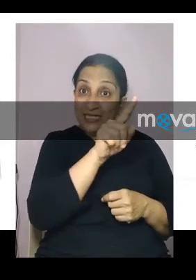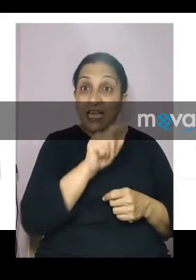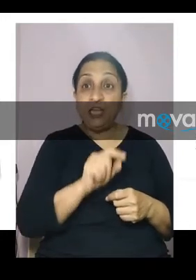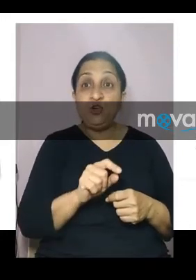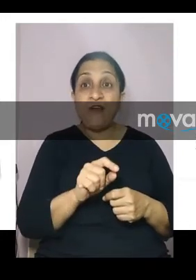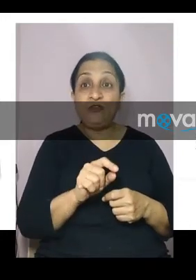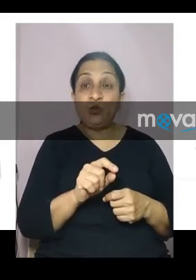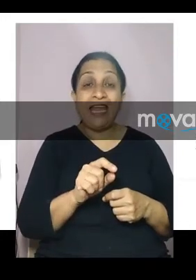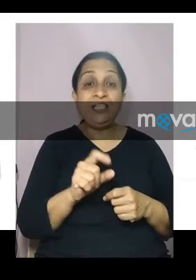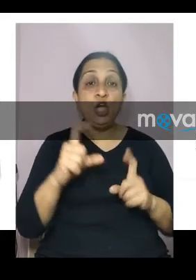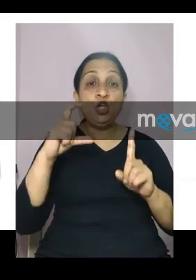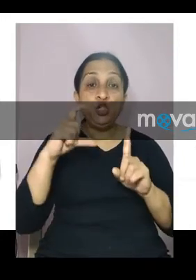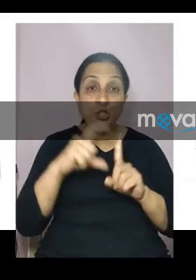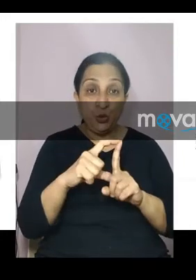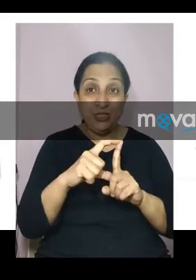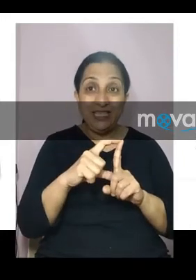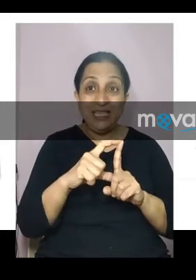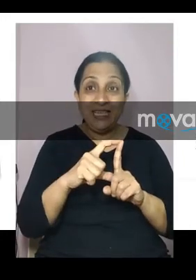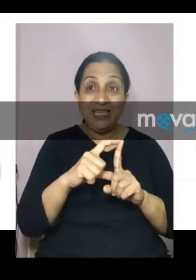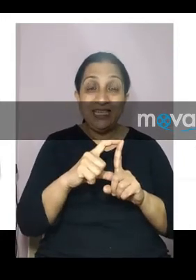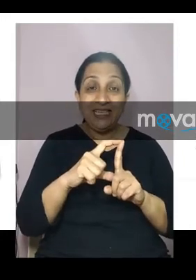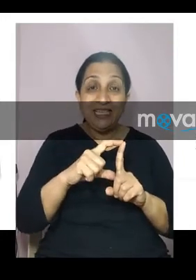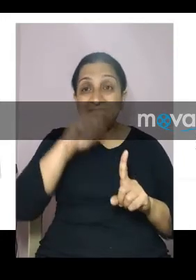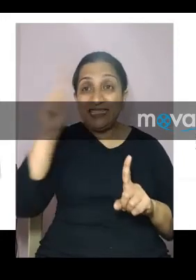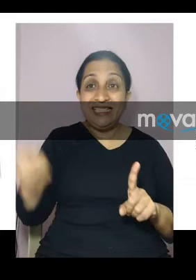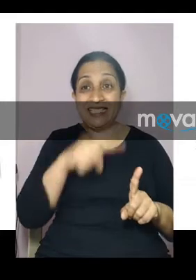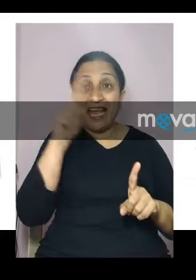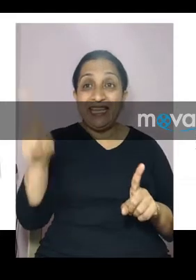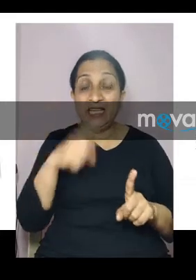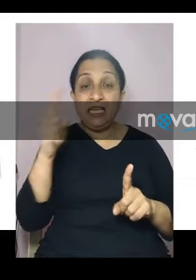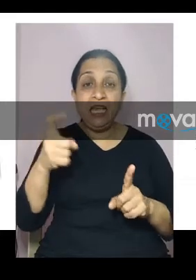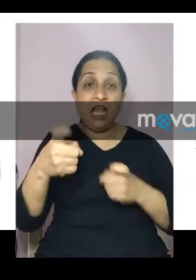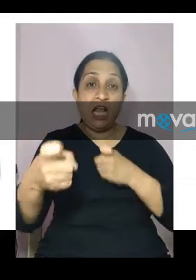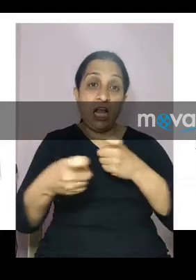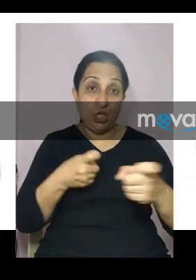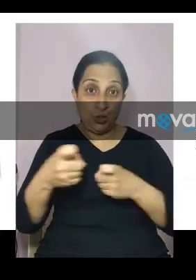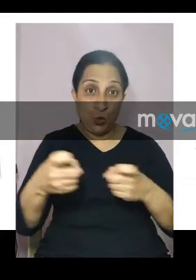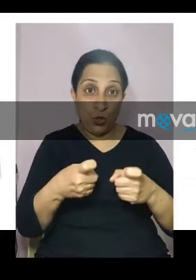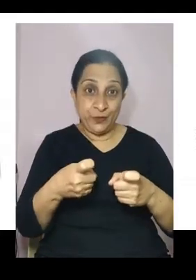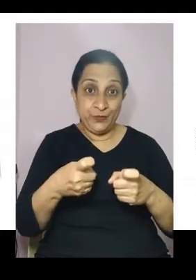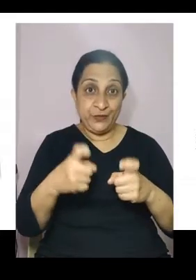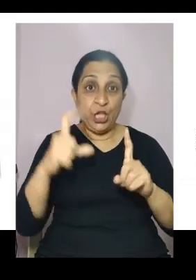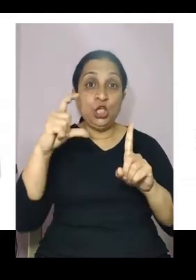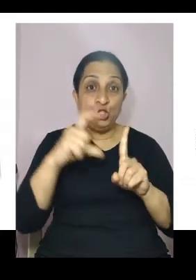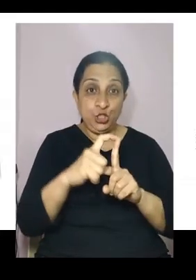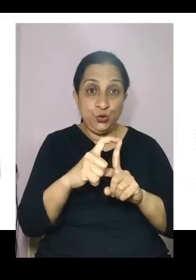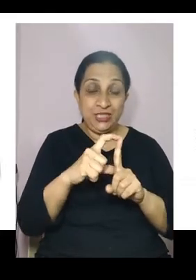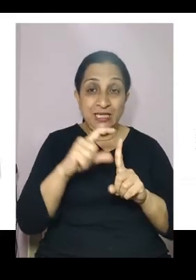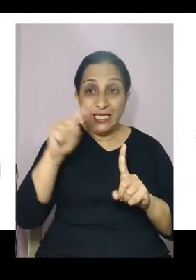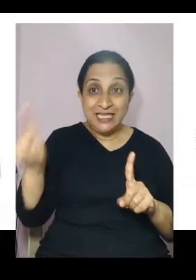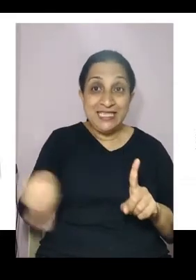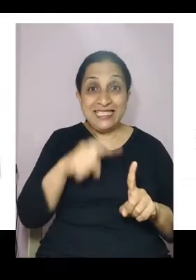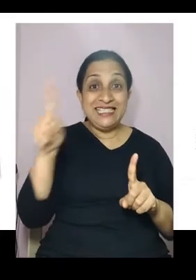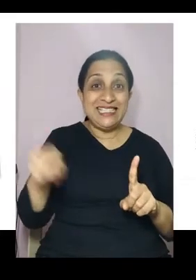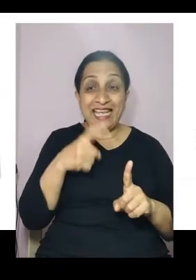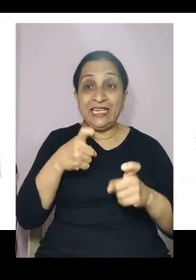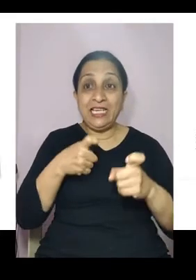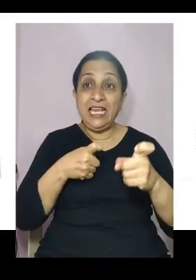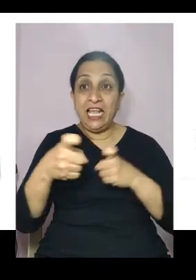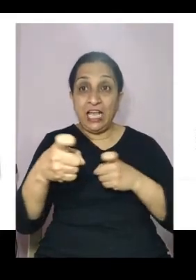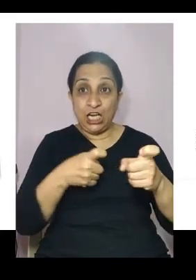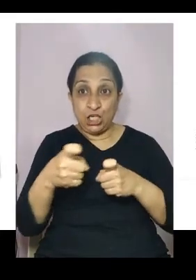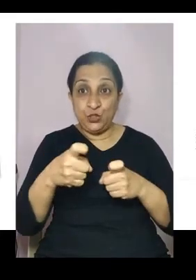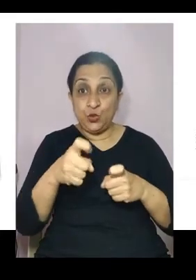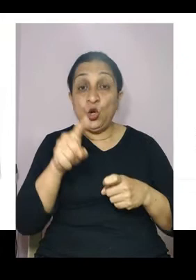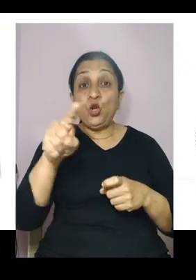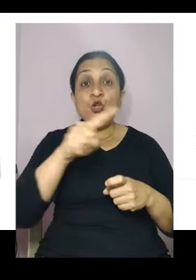On this side you have to write duty cycle control. You